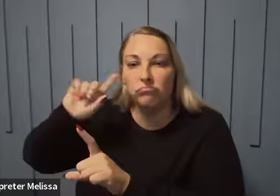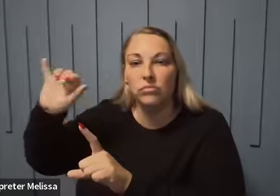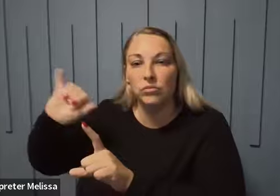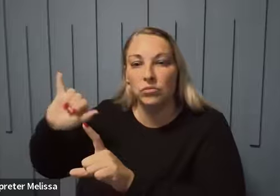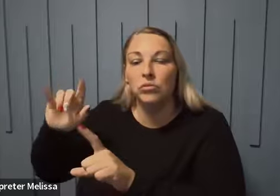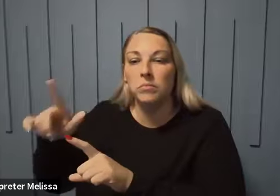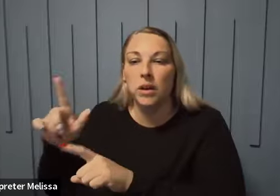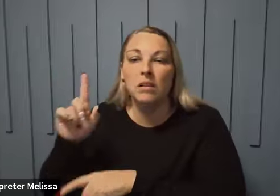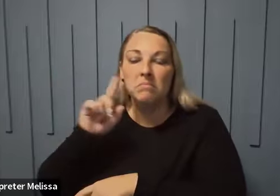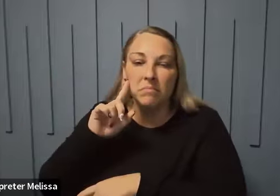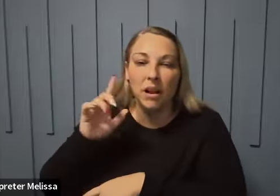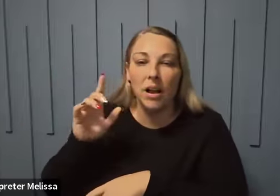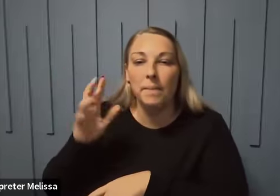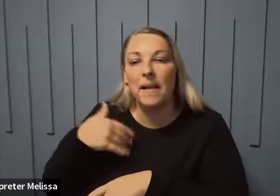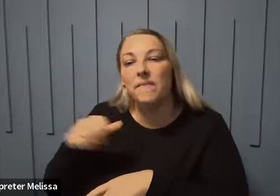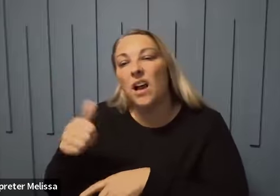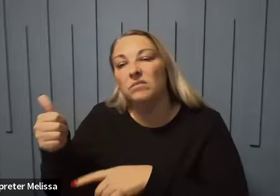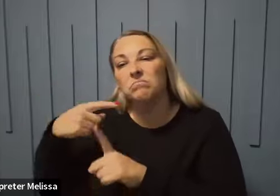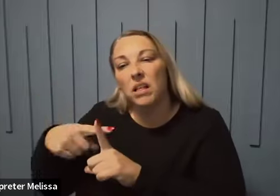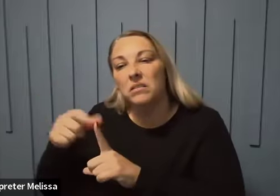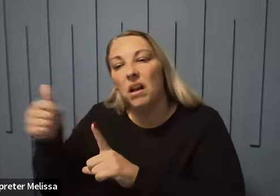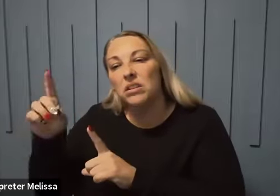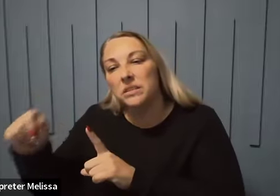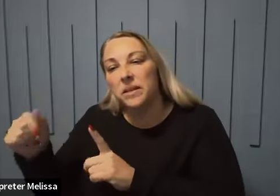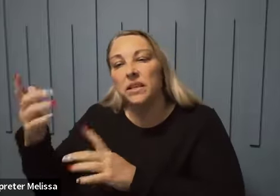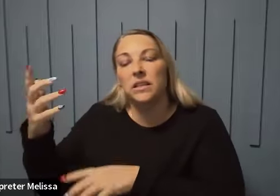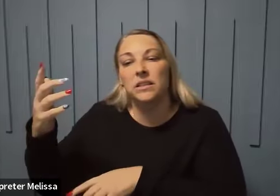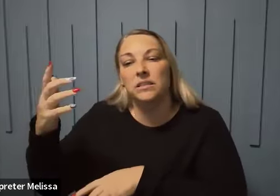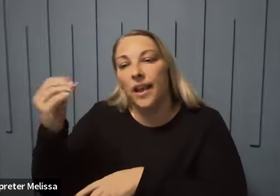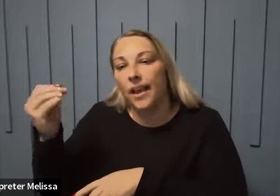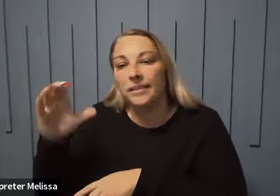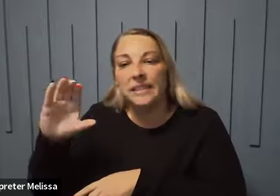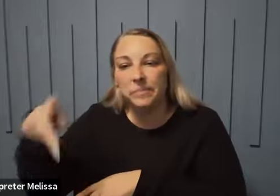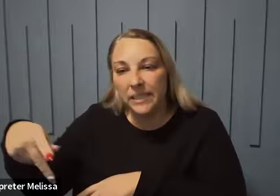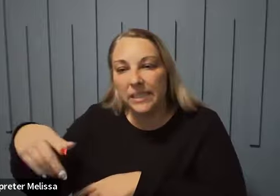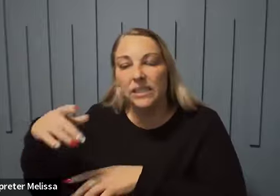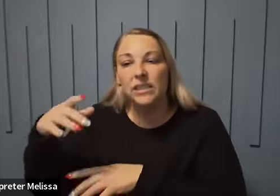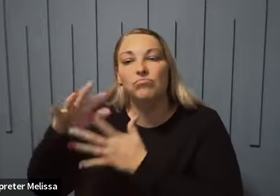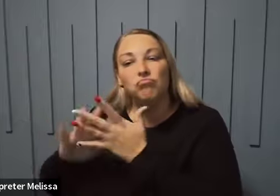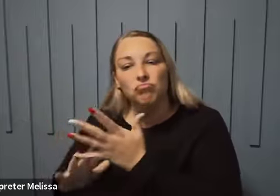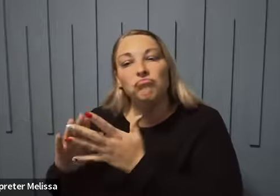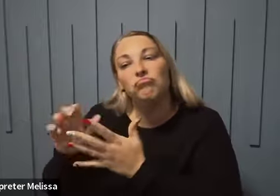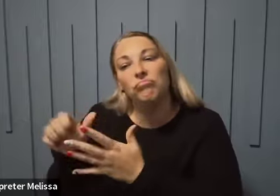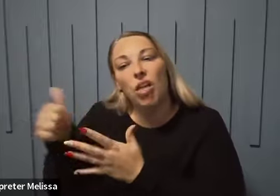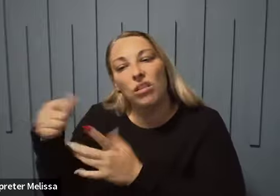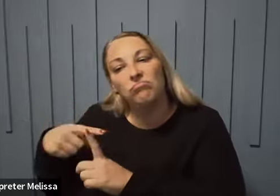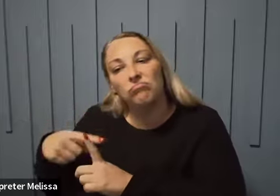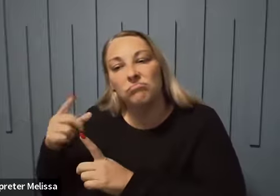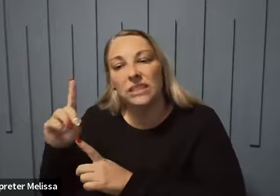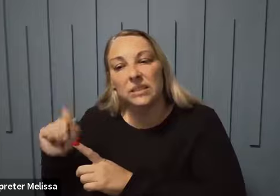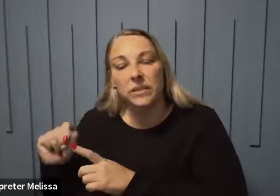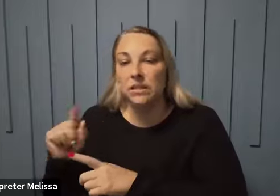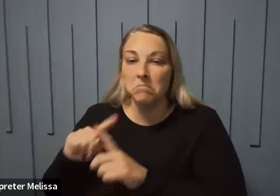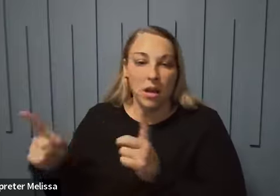and he has some other additional disabilities. He has an intellectual disability and cerebral palsy. So he came with kind of a lot of issues, but he does